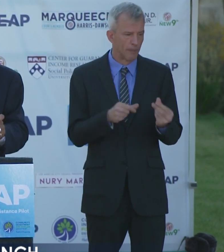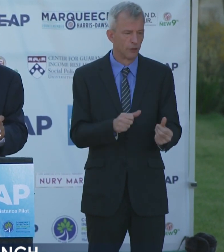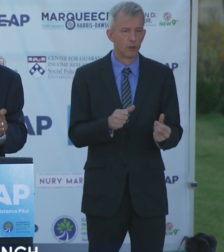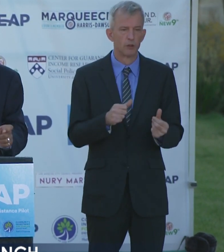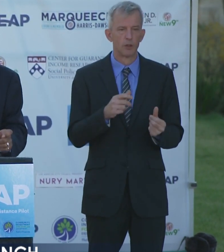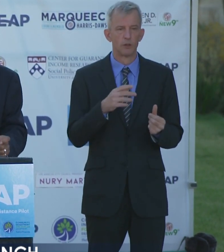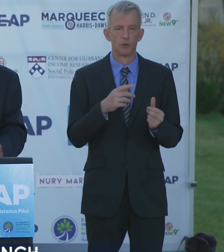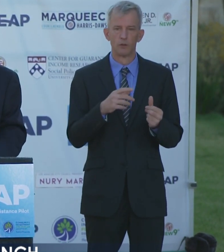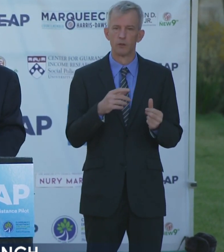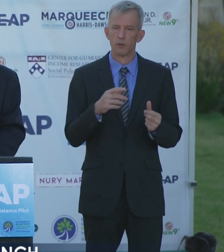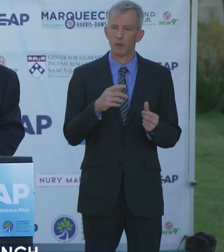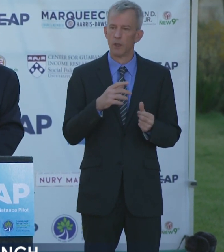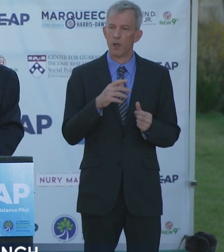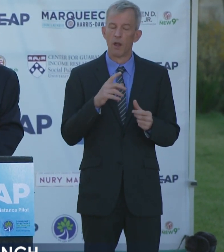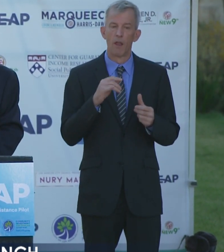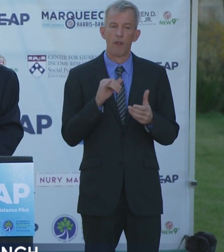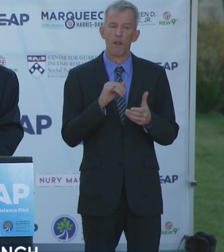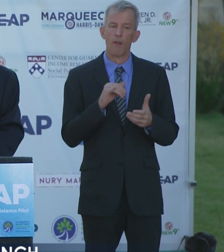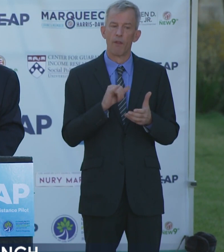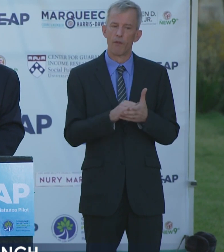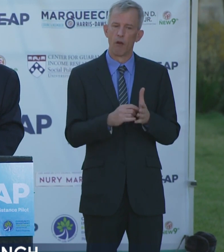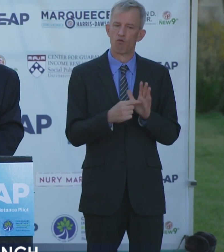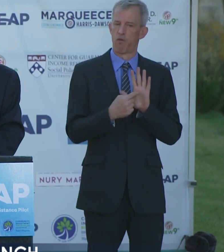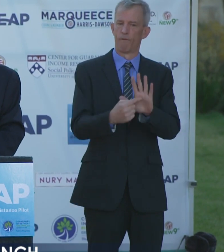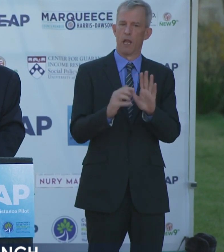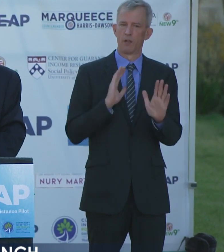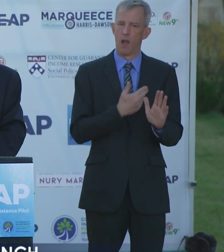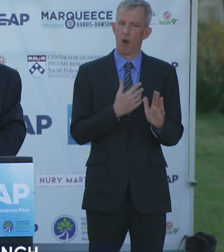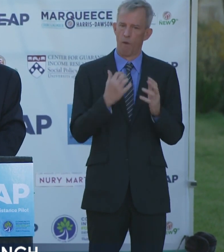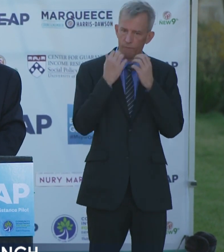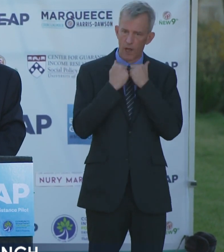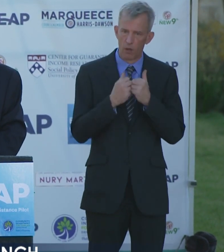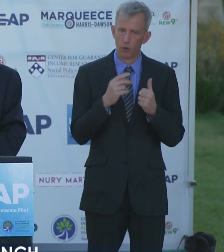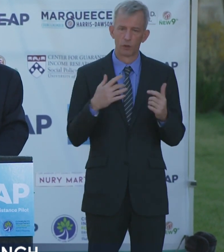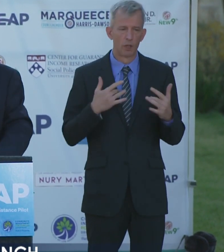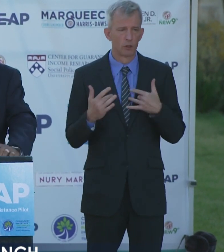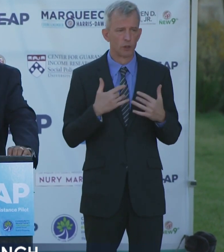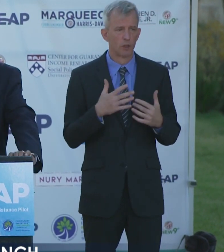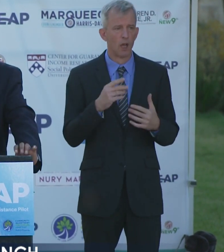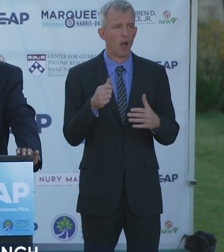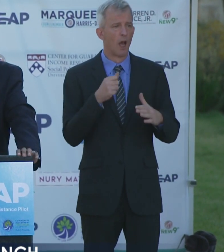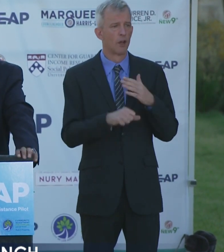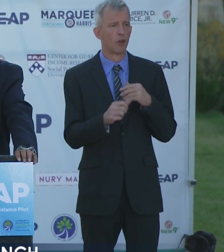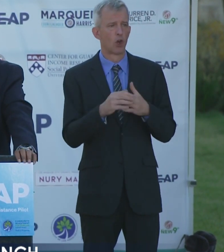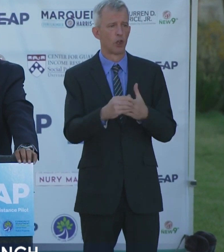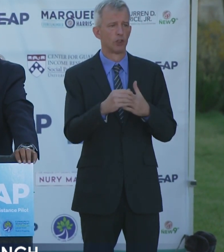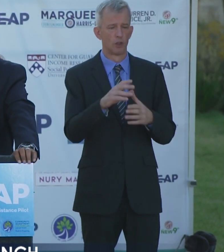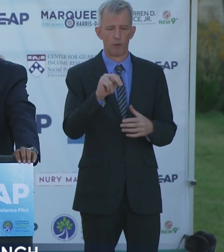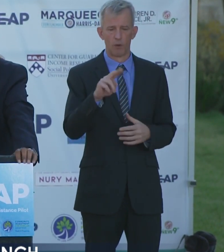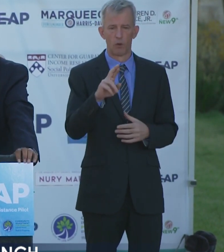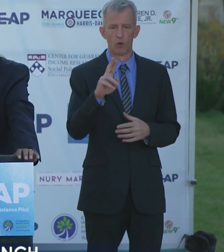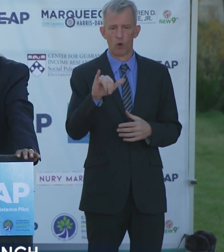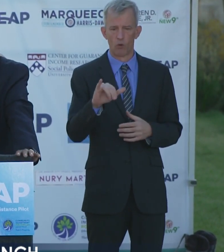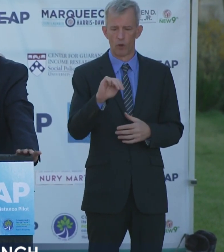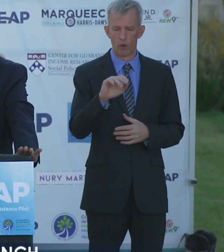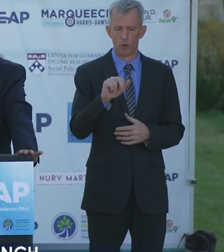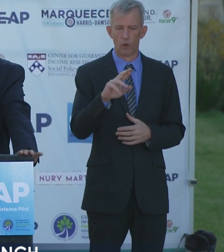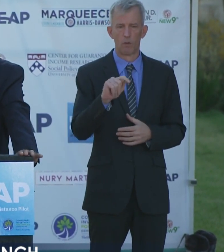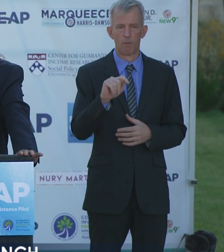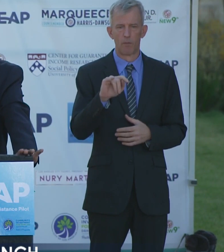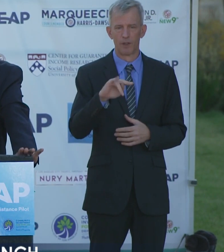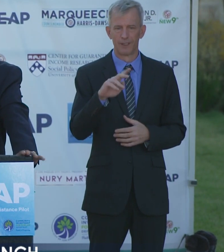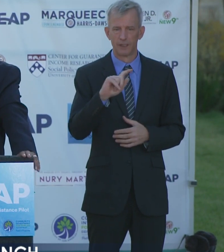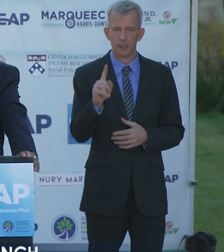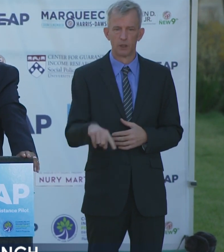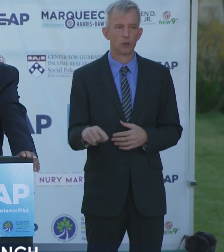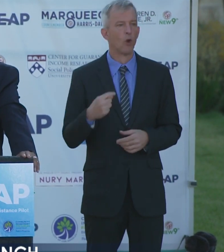accurately reflect our values and our concerns. And under the leadership of Council President Nuri Martinez, we took a stand in the name of